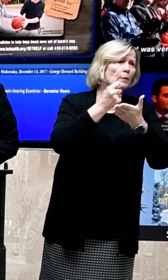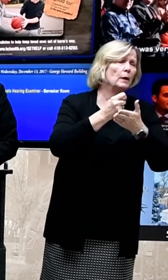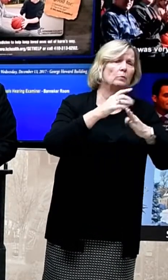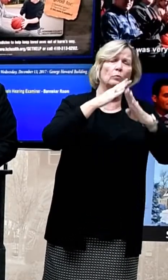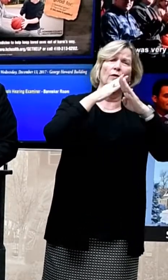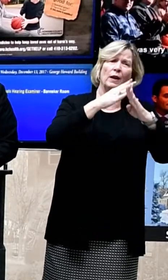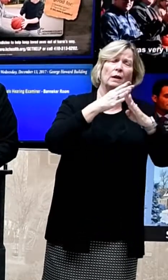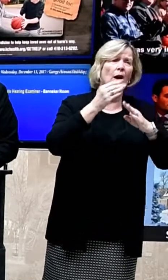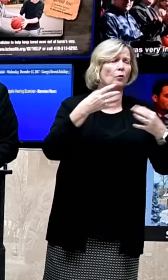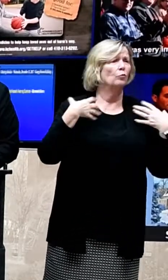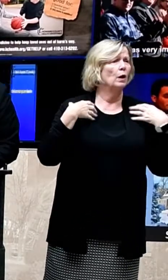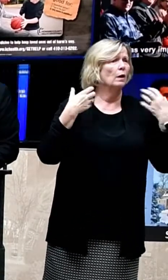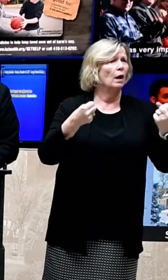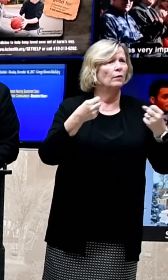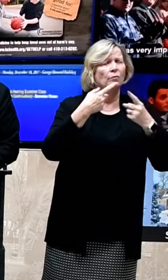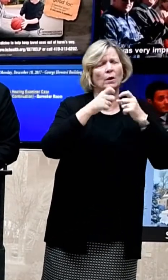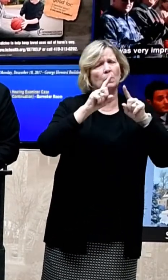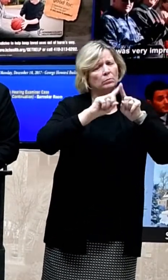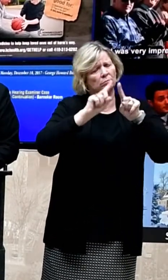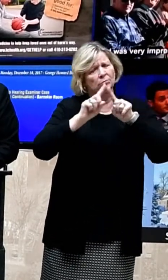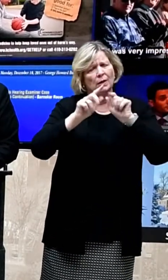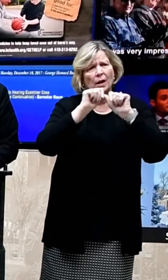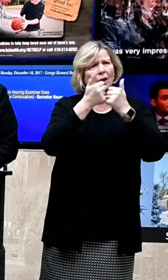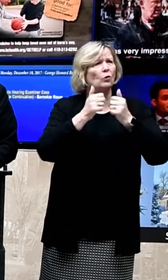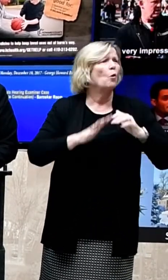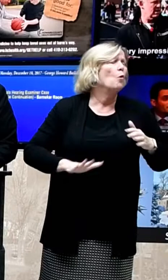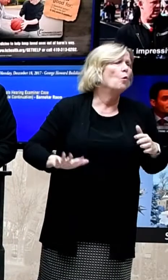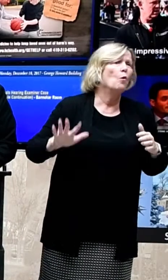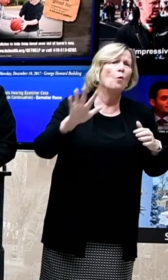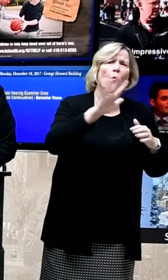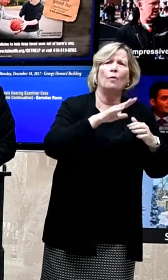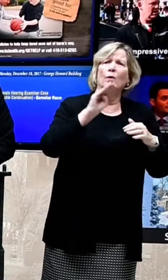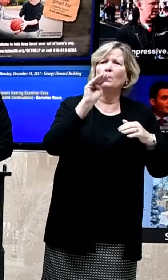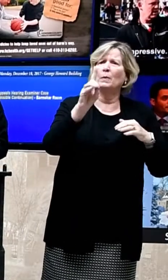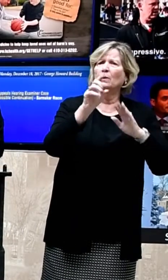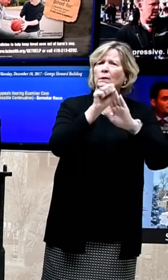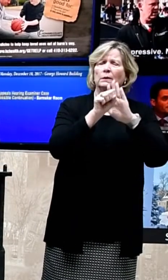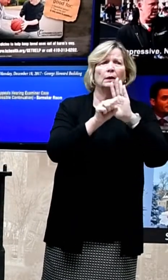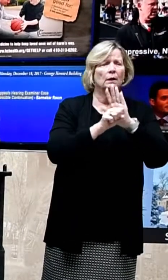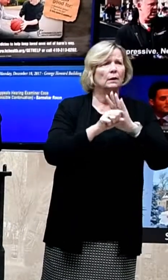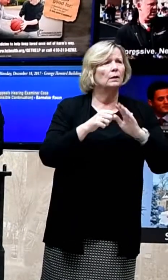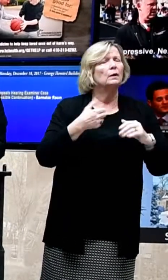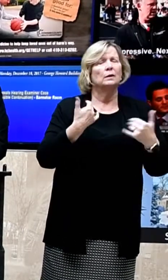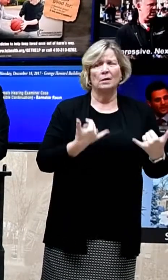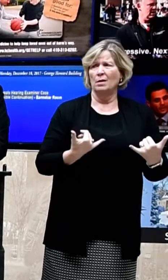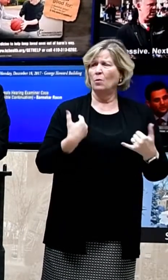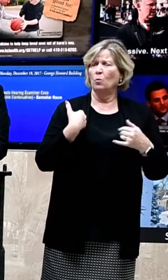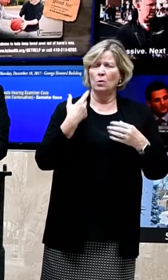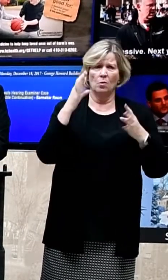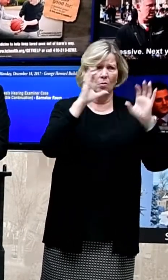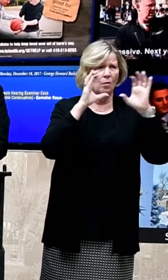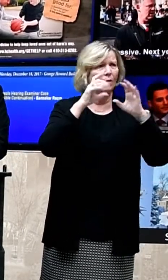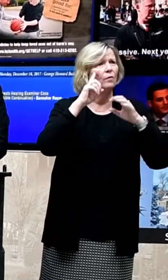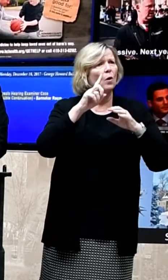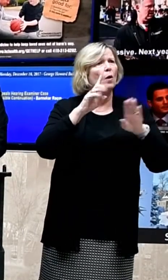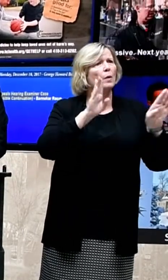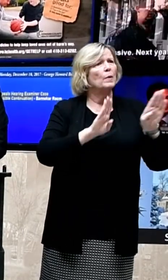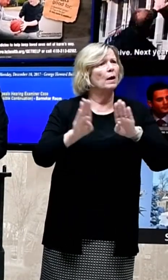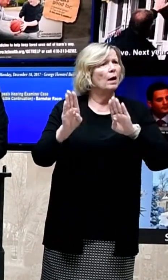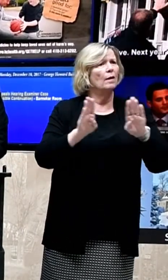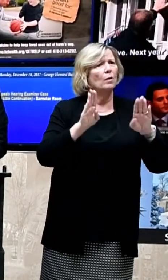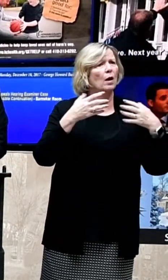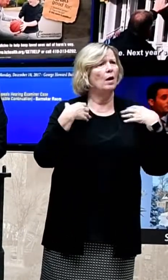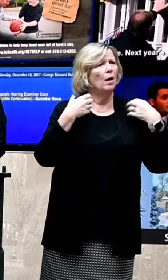and recovery from all agencies across the state. We're working on hiring a behavioral health court